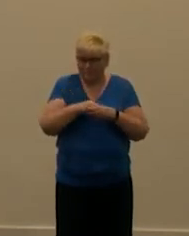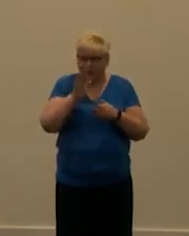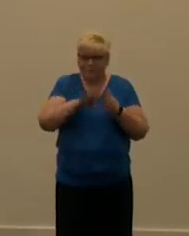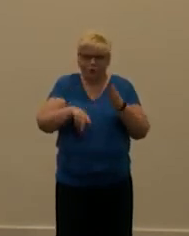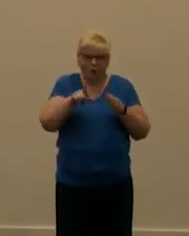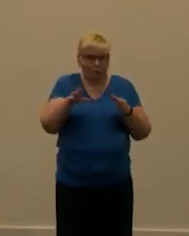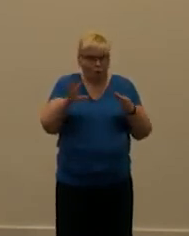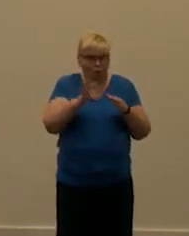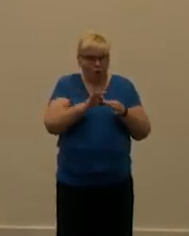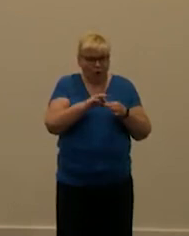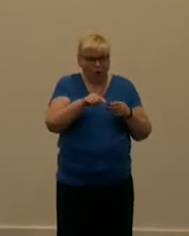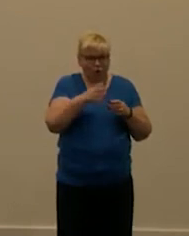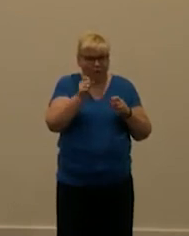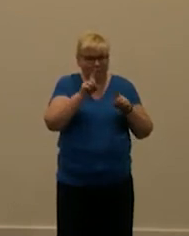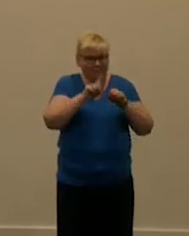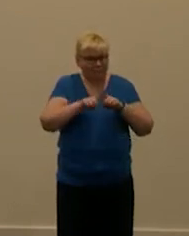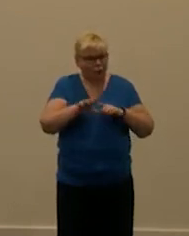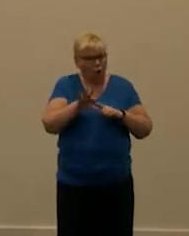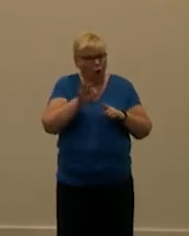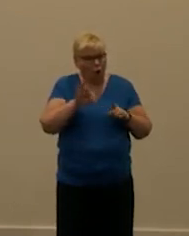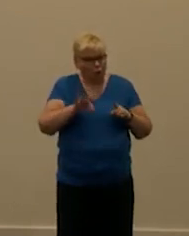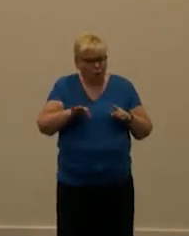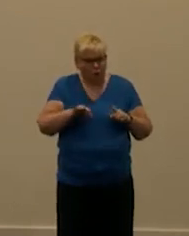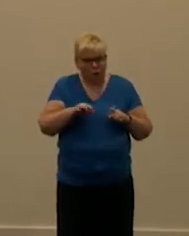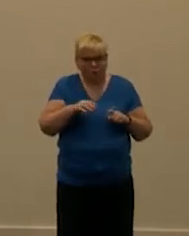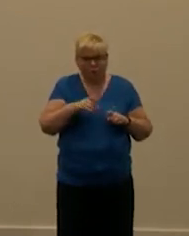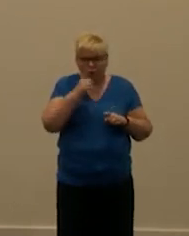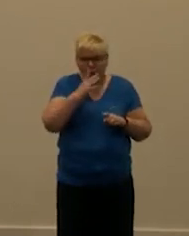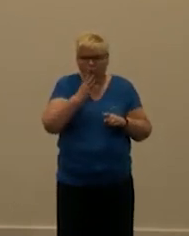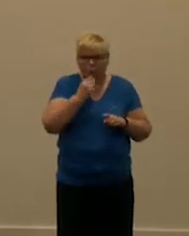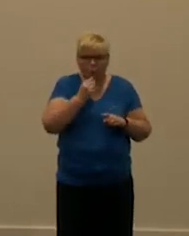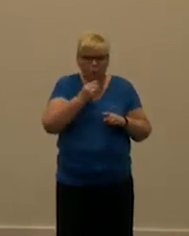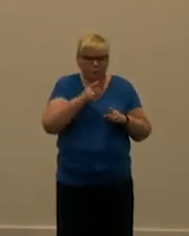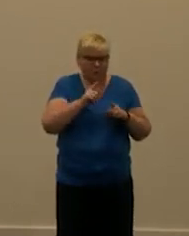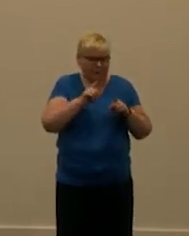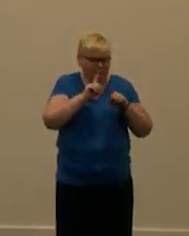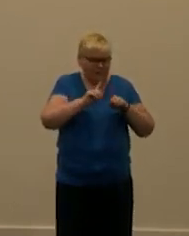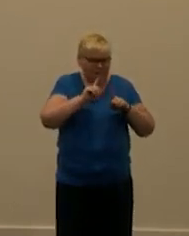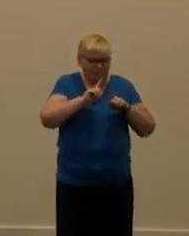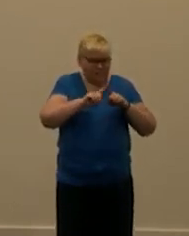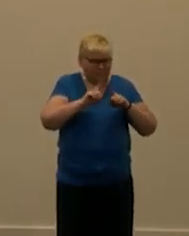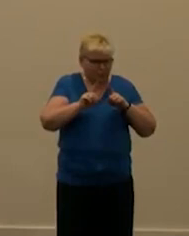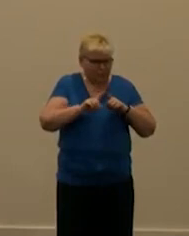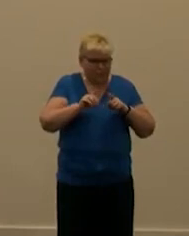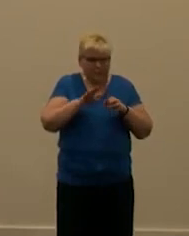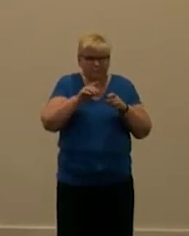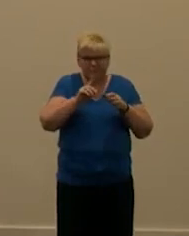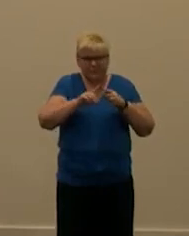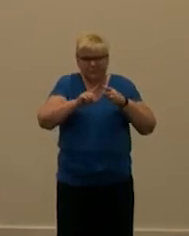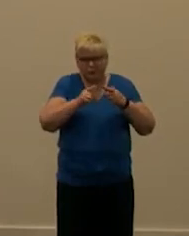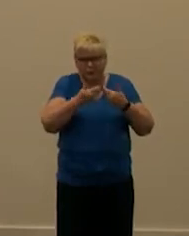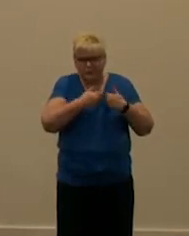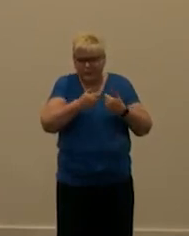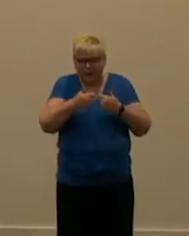connection perspective, you have different options. You can use certificate-based authentication or radios-based authentication.